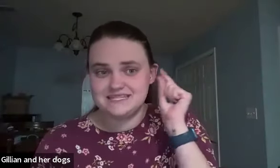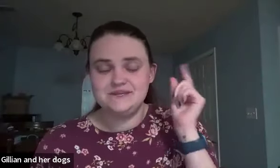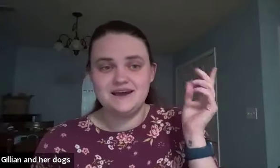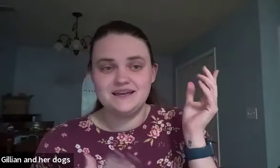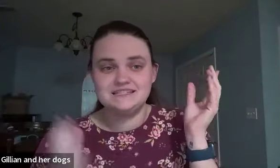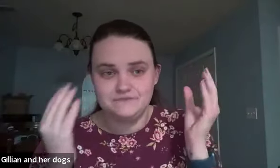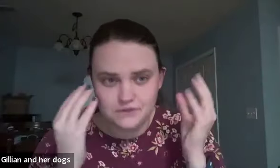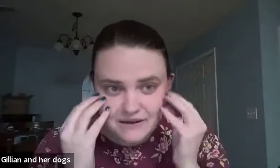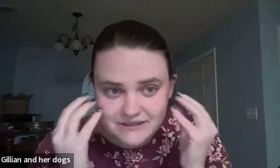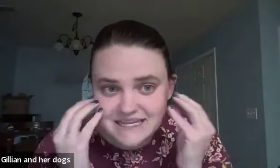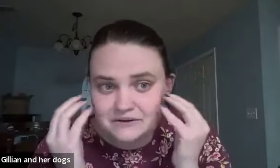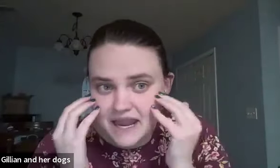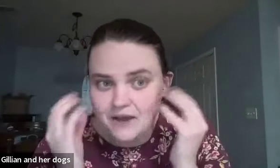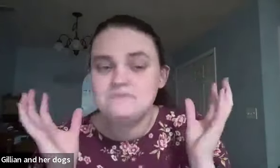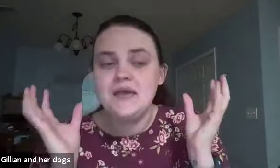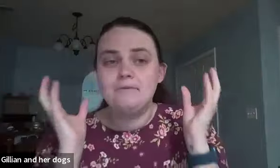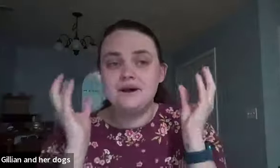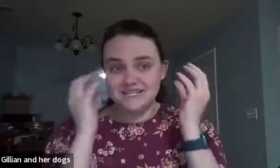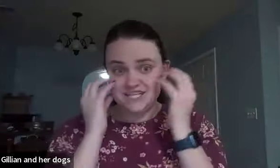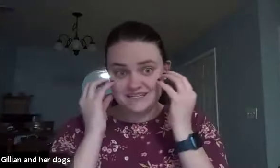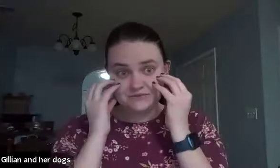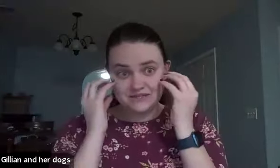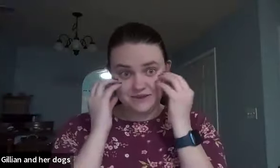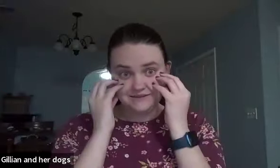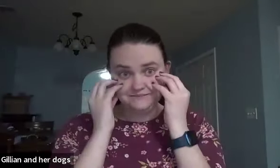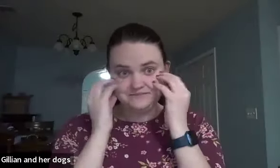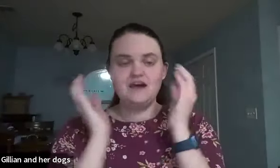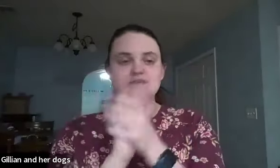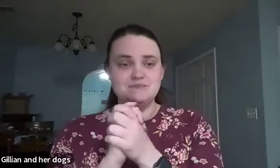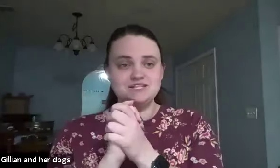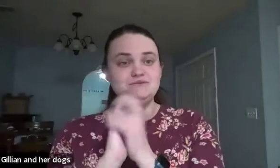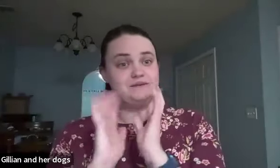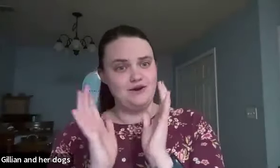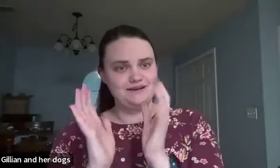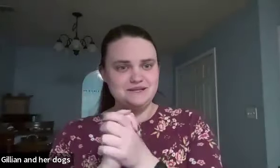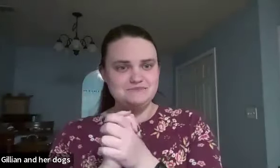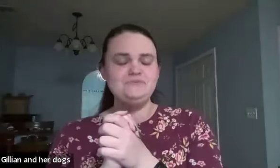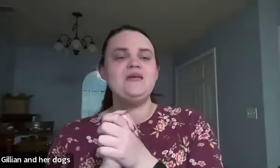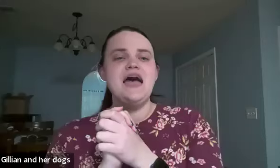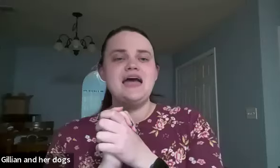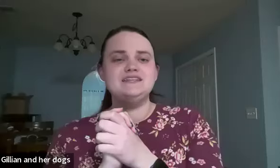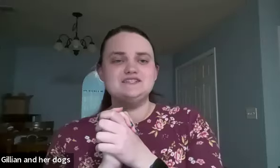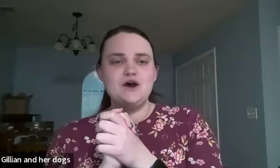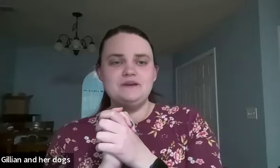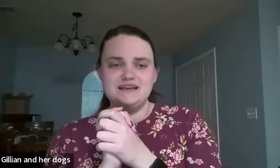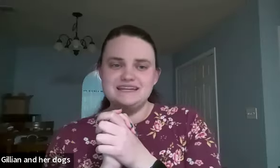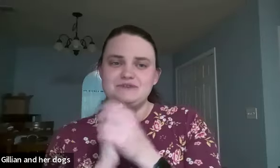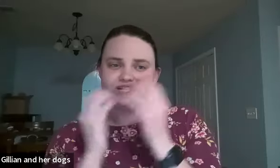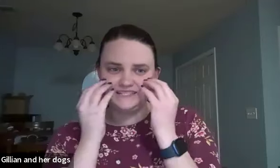is because if you can't really tell now, but my cheeks get really red, especially when I'm talking to people. And so because I get red